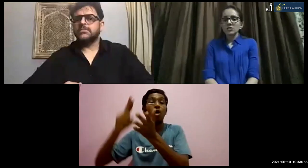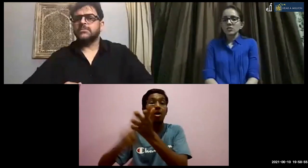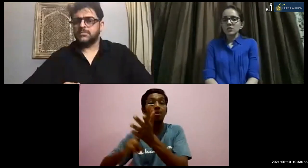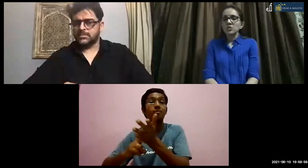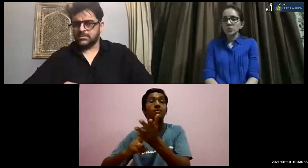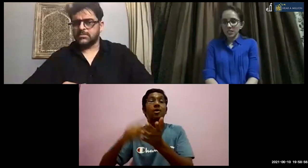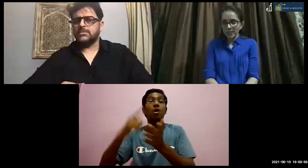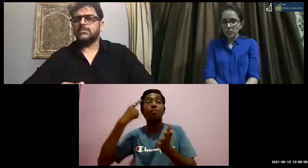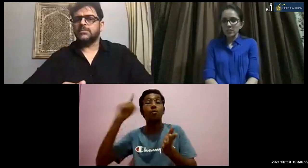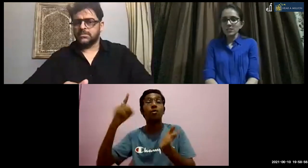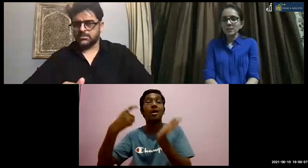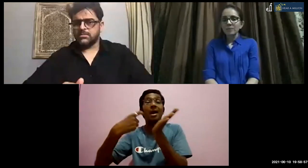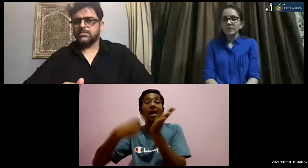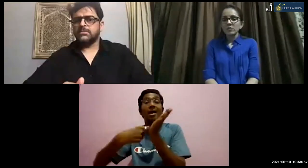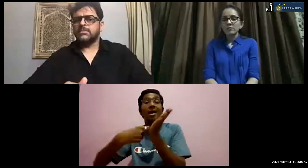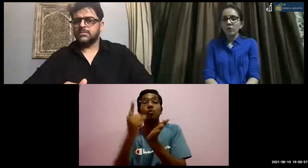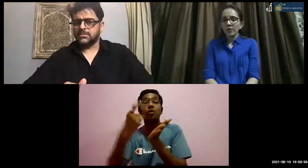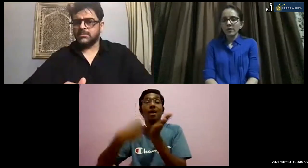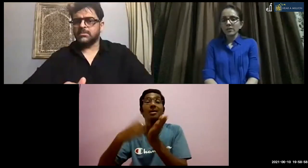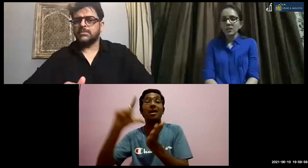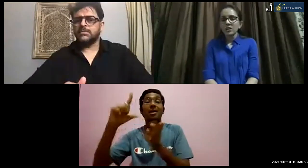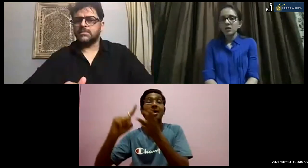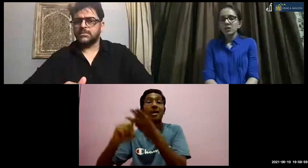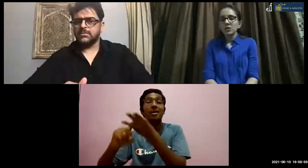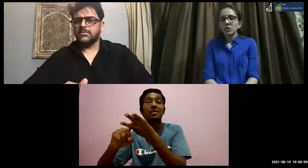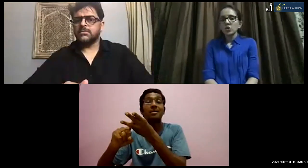as Association for